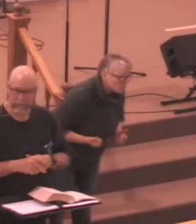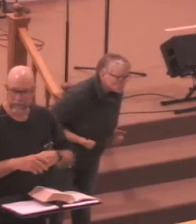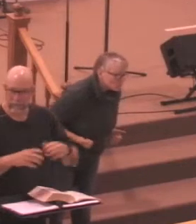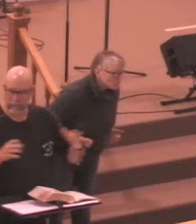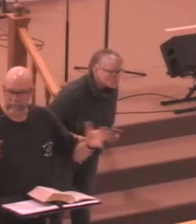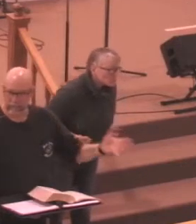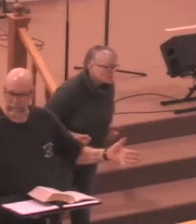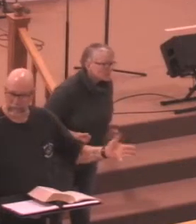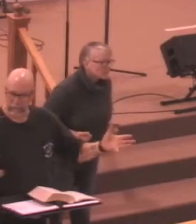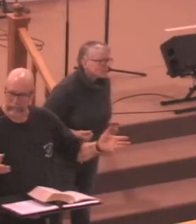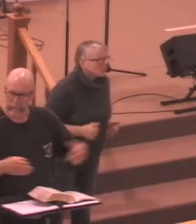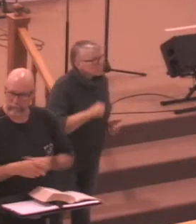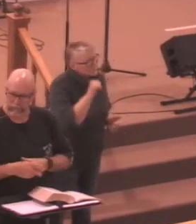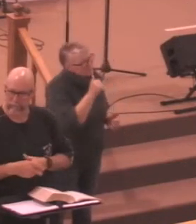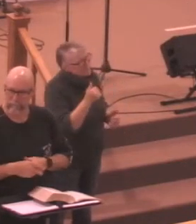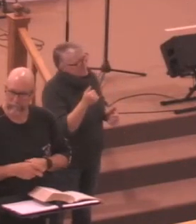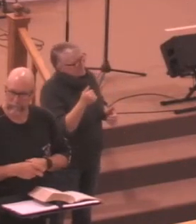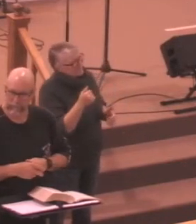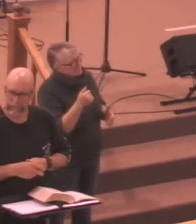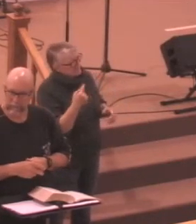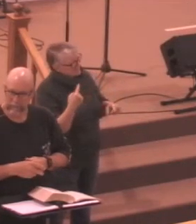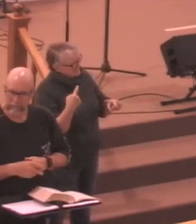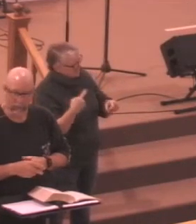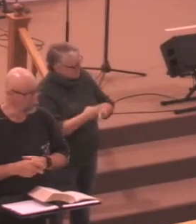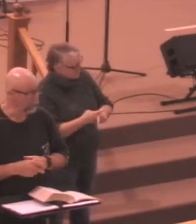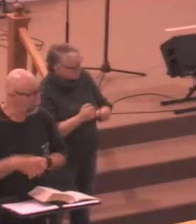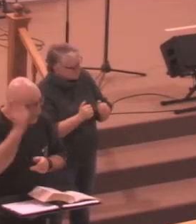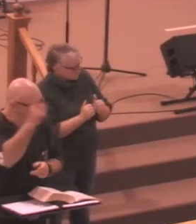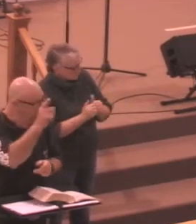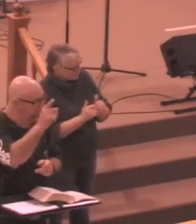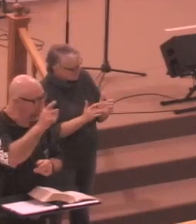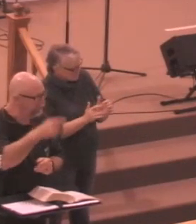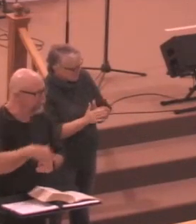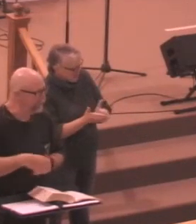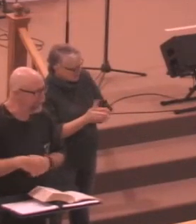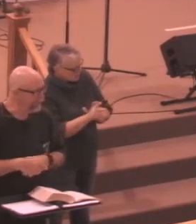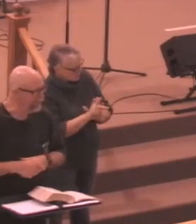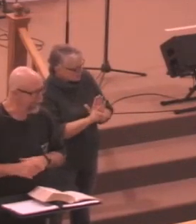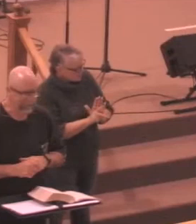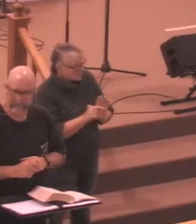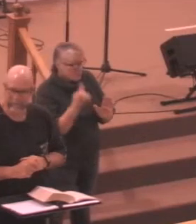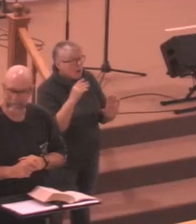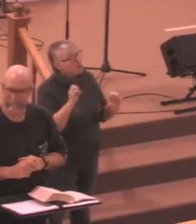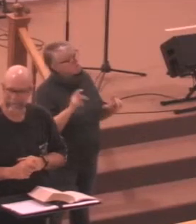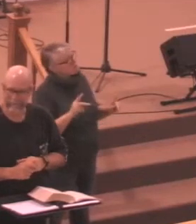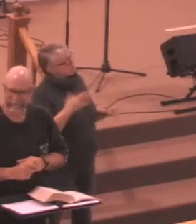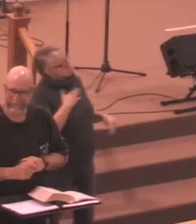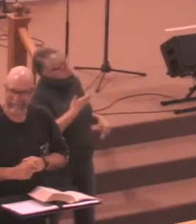but it doesn't go against biblical principles. Do you go, I'll get right on that?